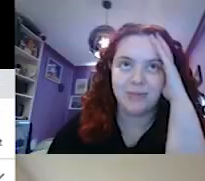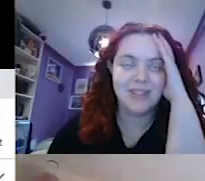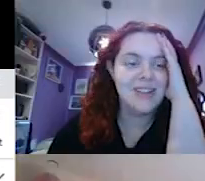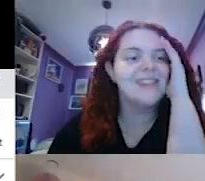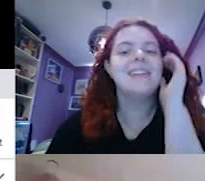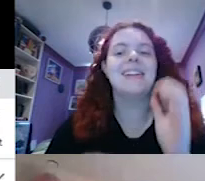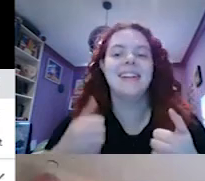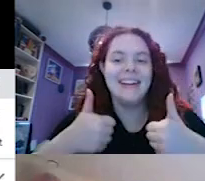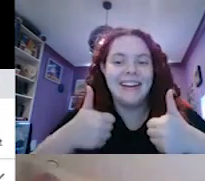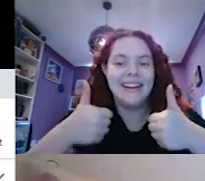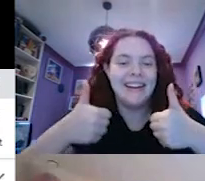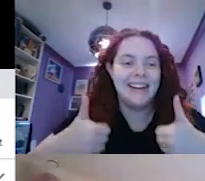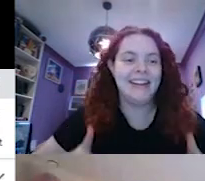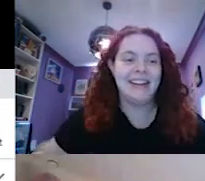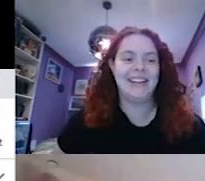breakout rooms.